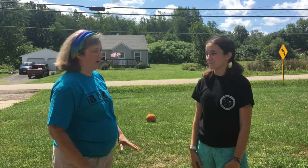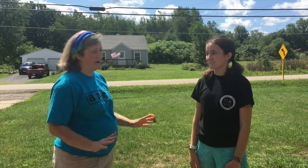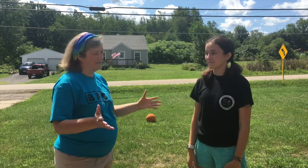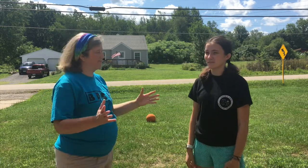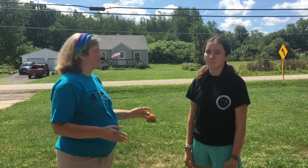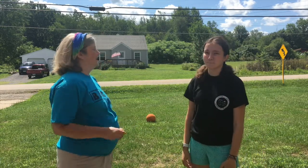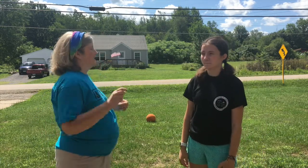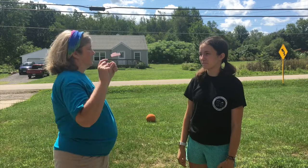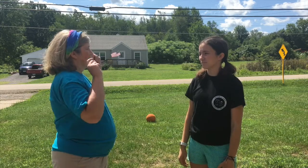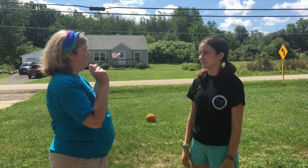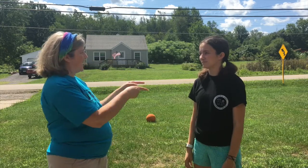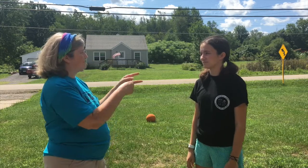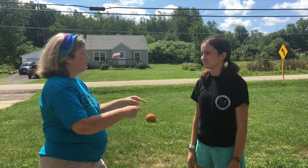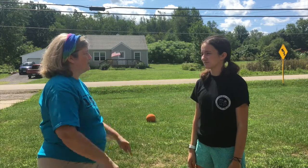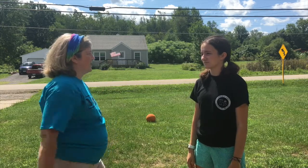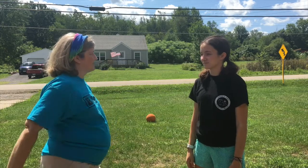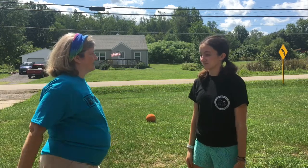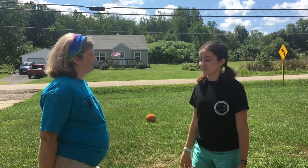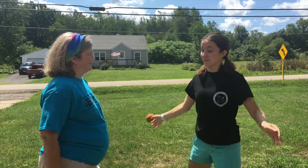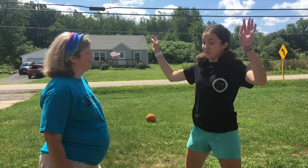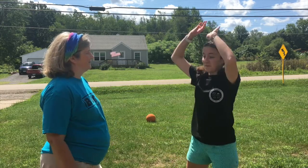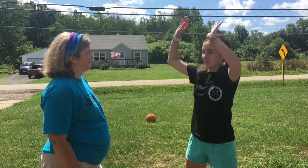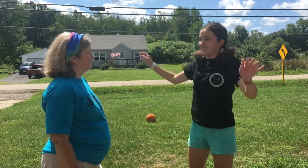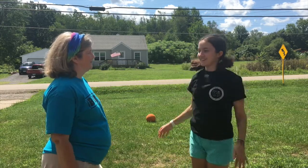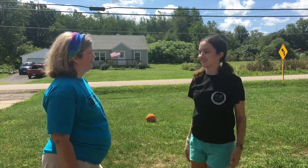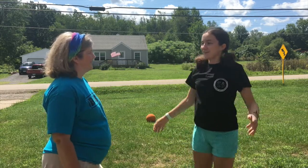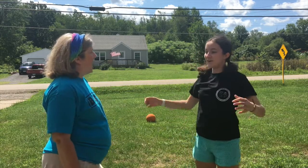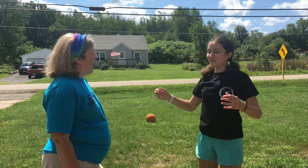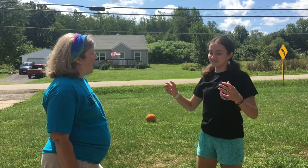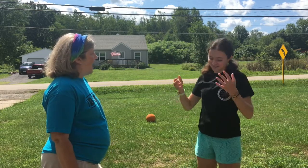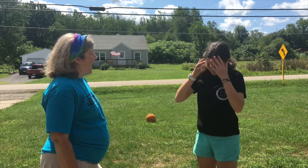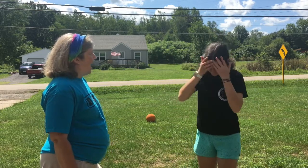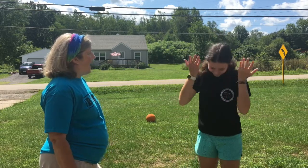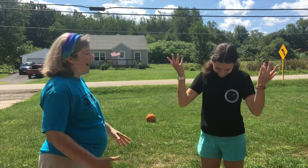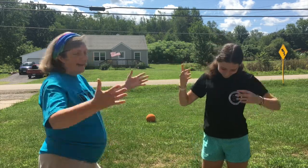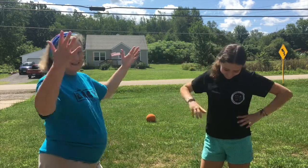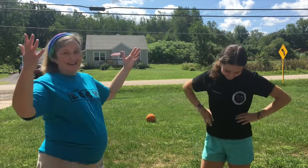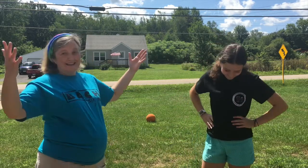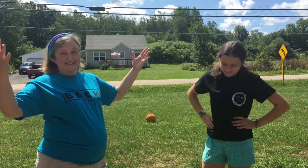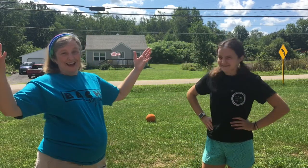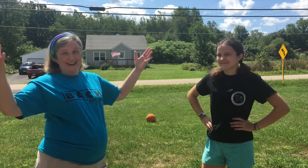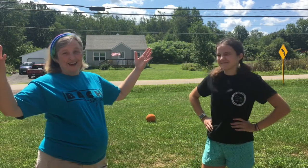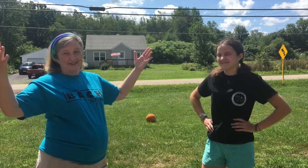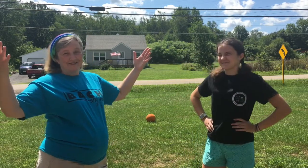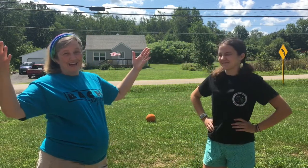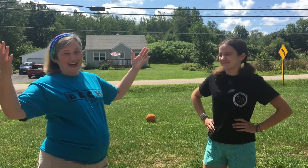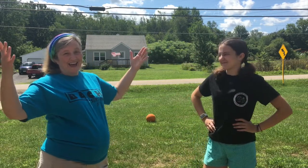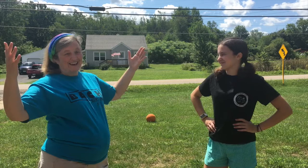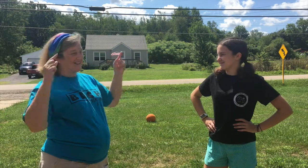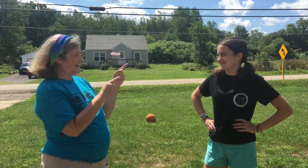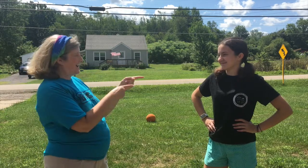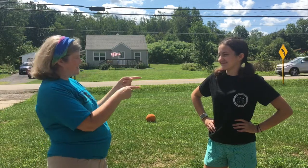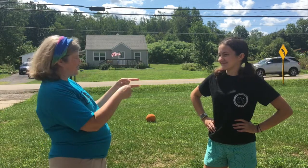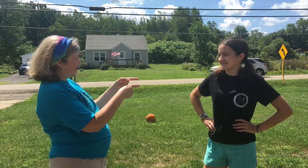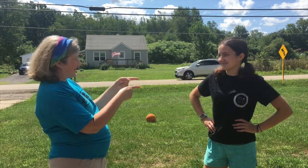ready? Yeah. 5 jumping jacks. Oh. I didn't say Coach Says! I got you right off